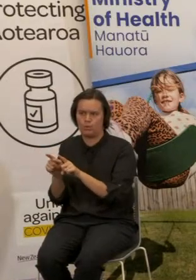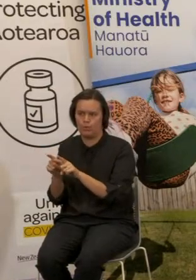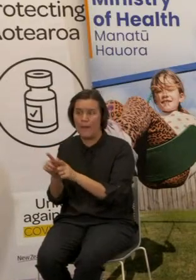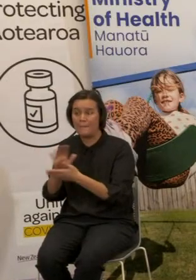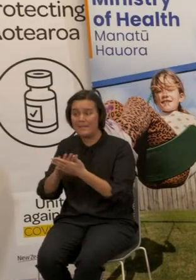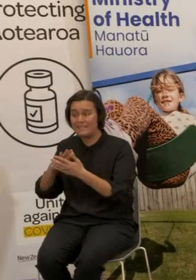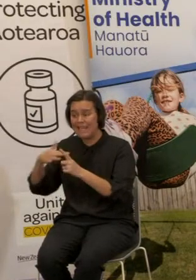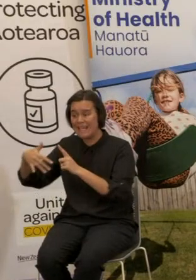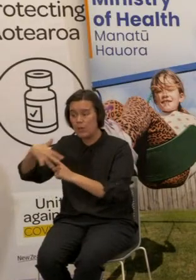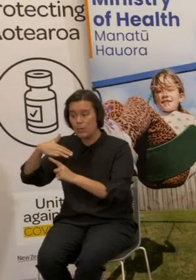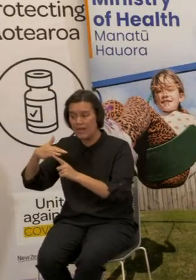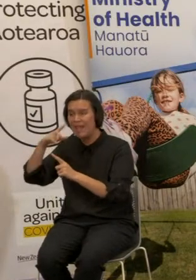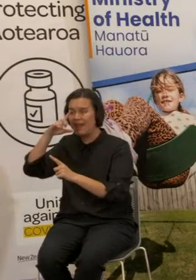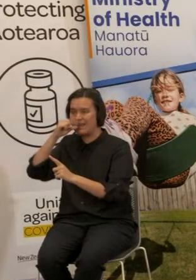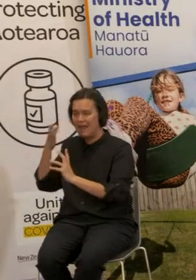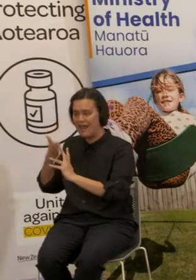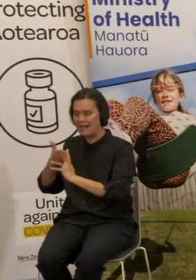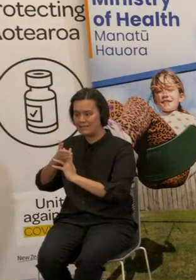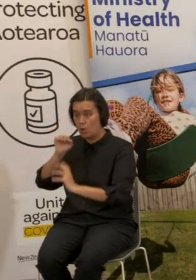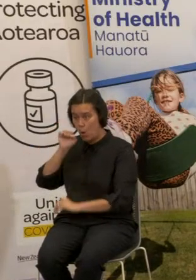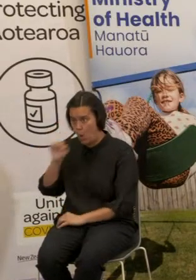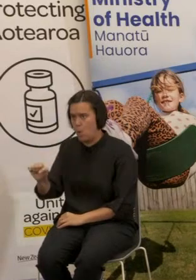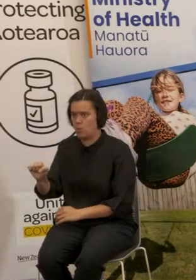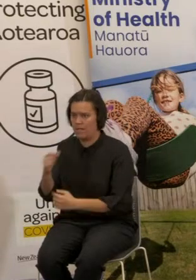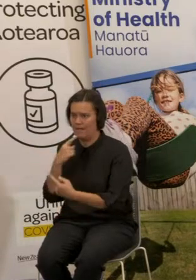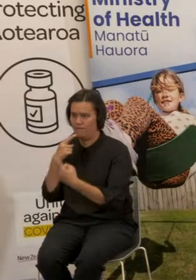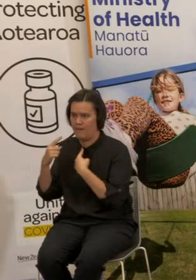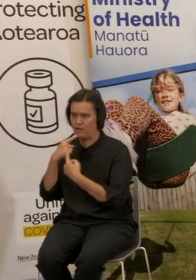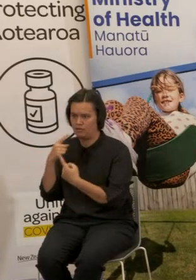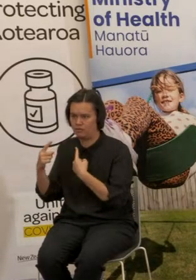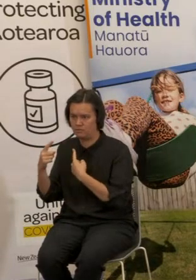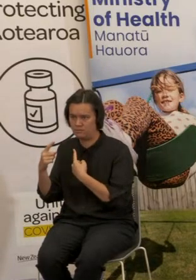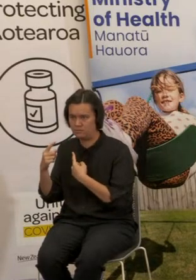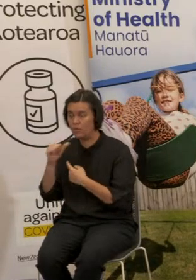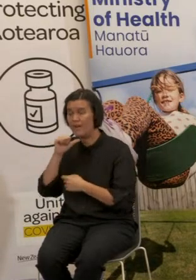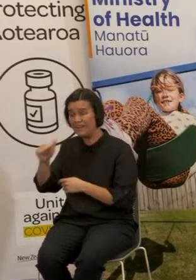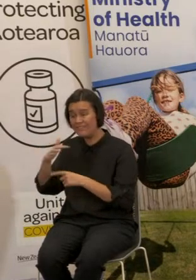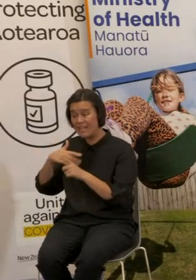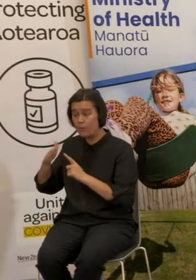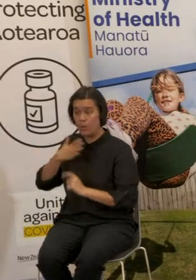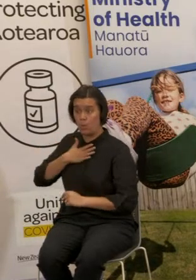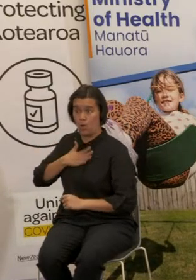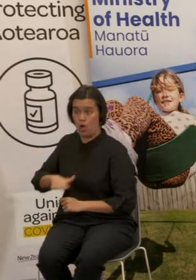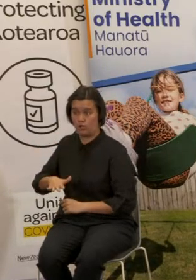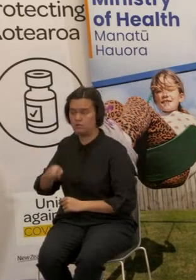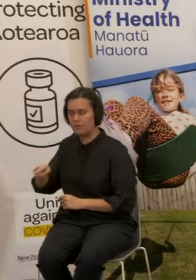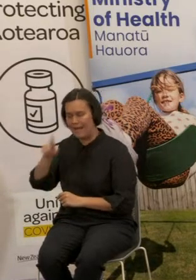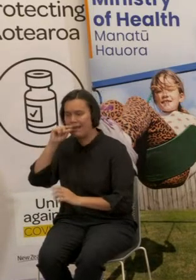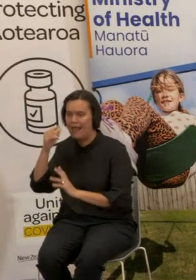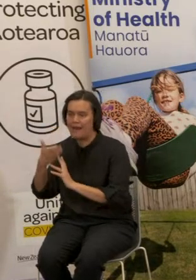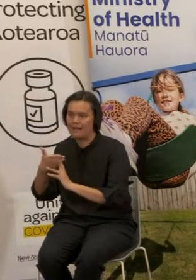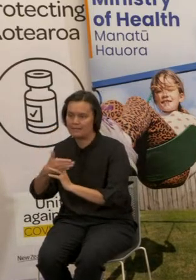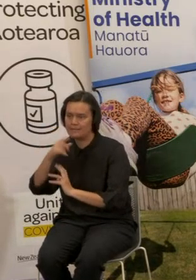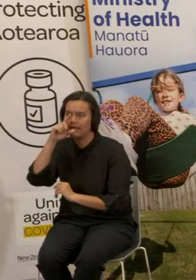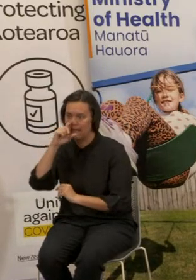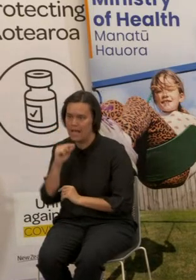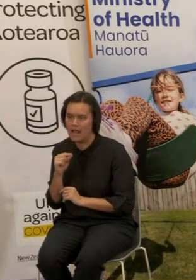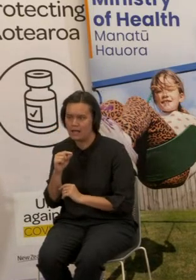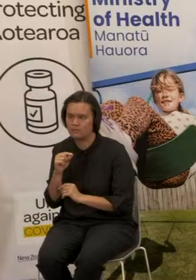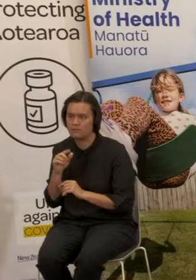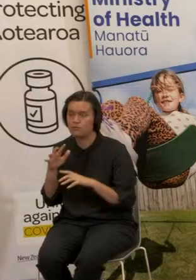access their own data. They've got the tool set ready. If the iwi need a user ID, they're ready to go. So what I see, to answer your question,